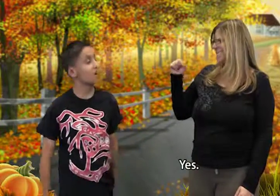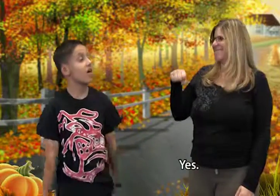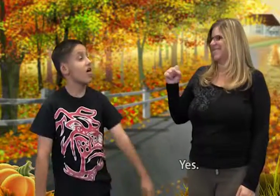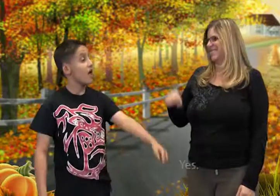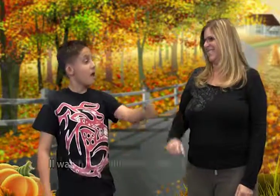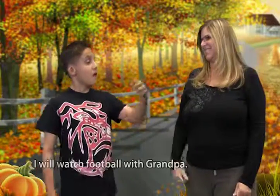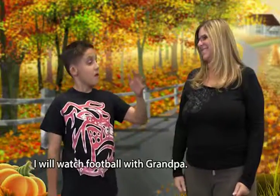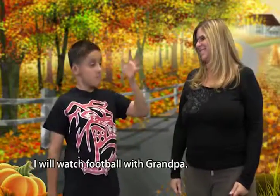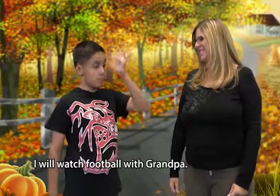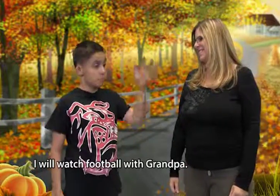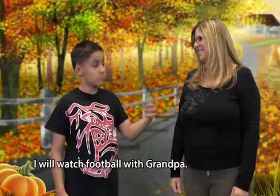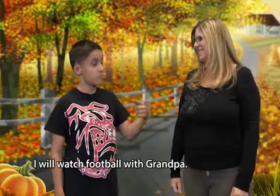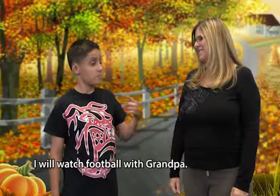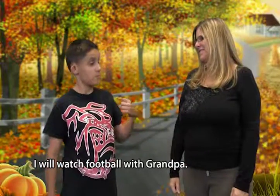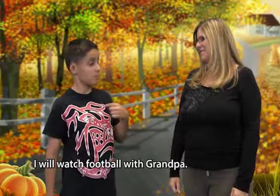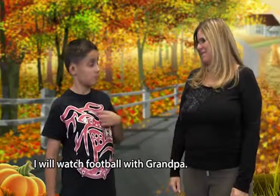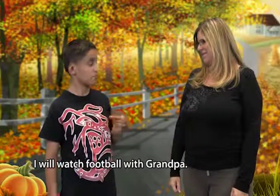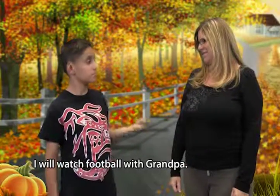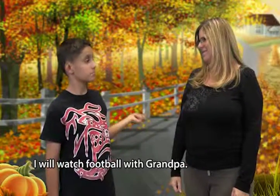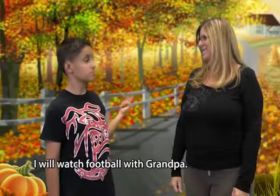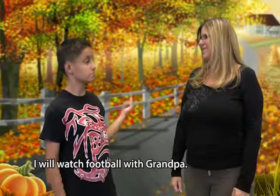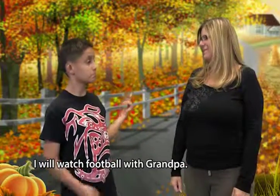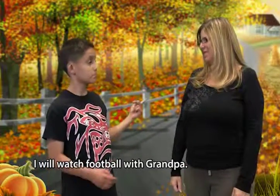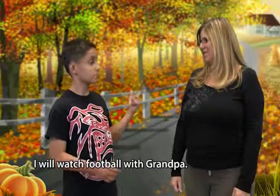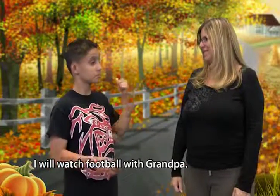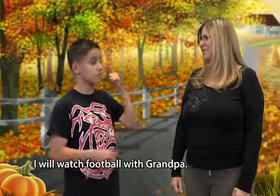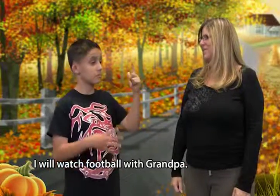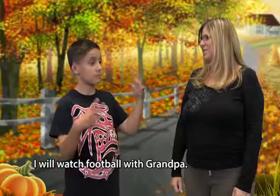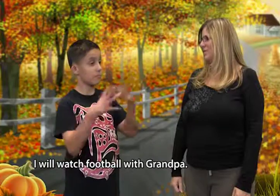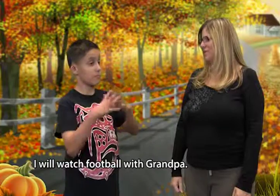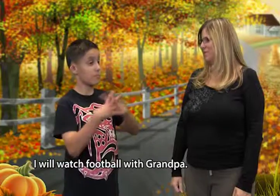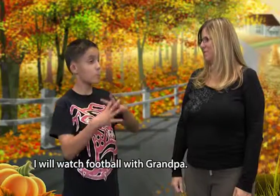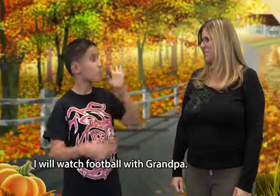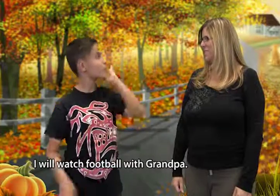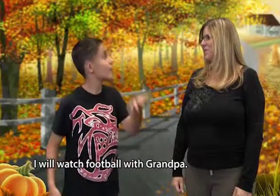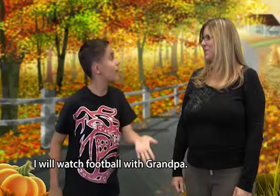Yes. I will watch football with Grandpa.